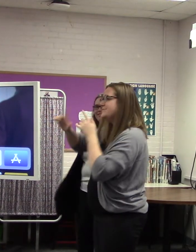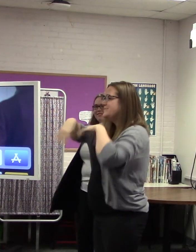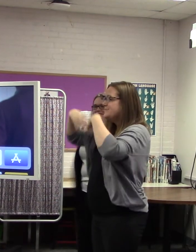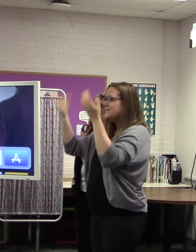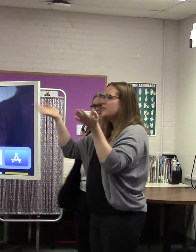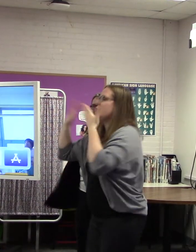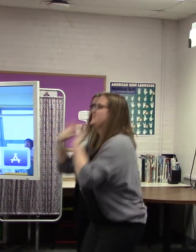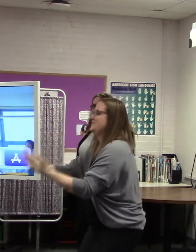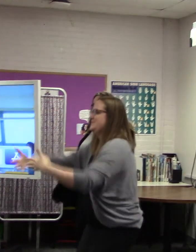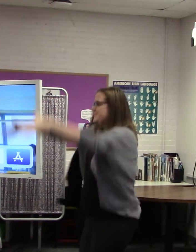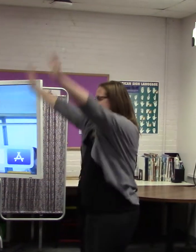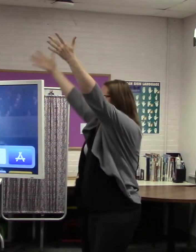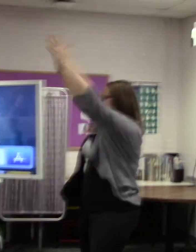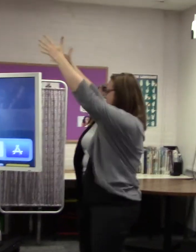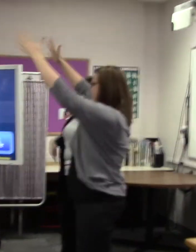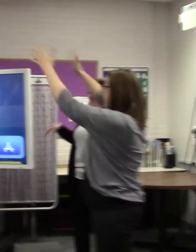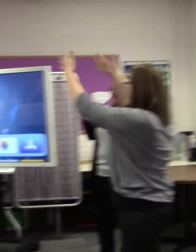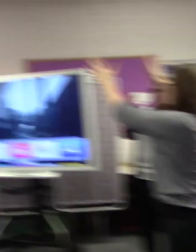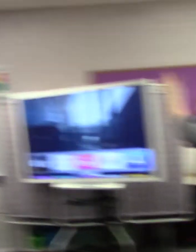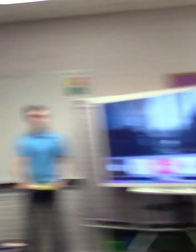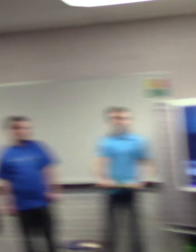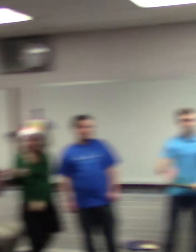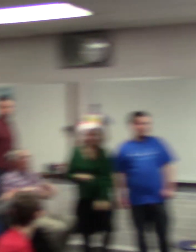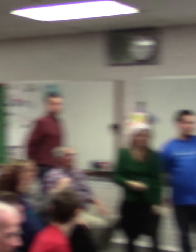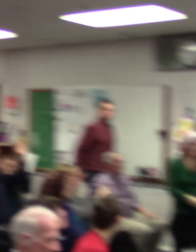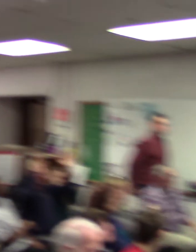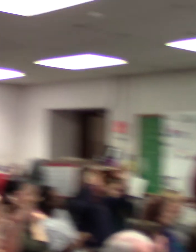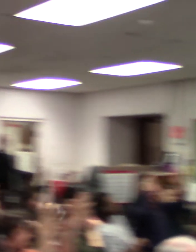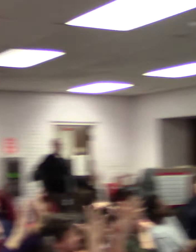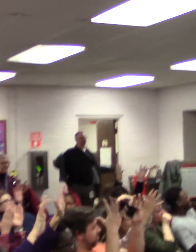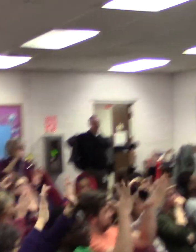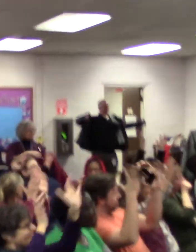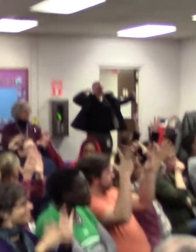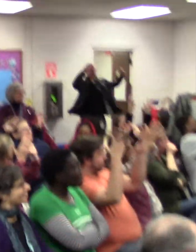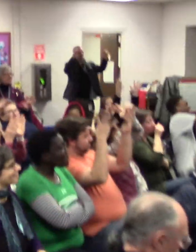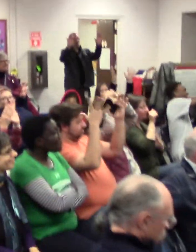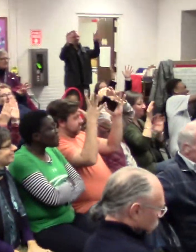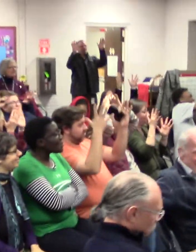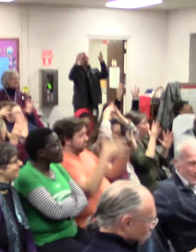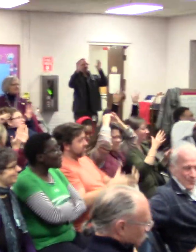So thank you so much. We really appreciate it.